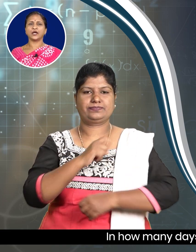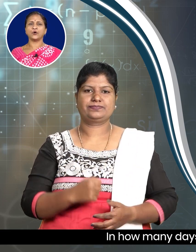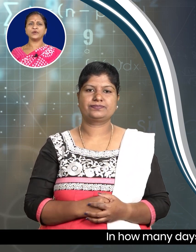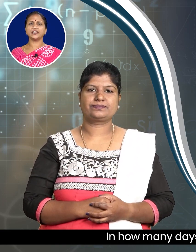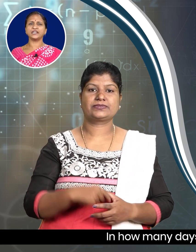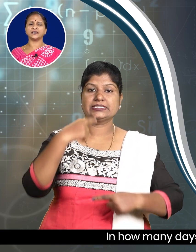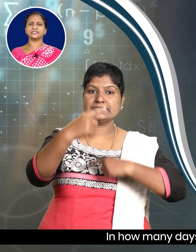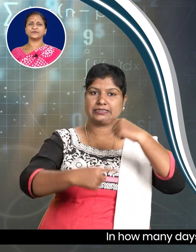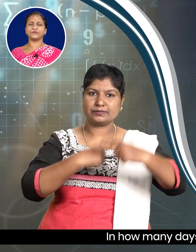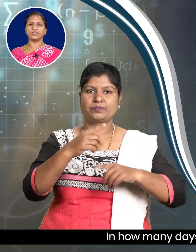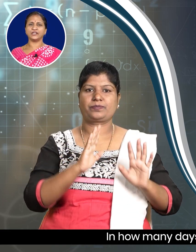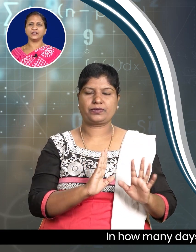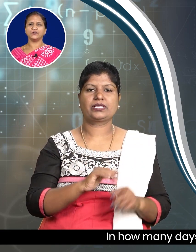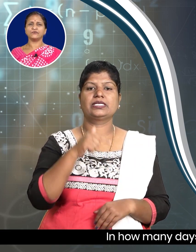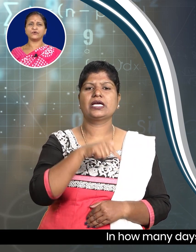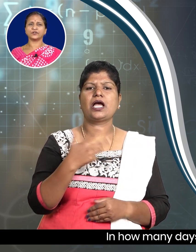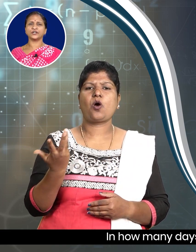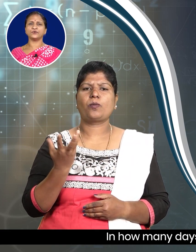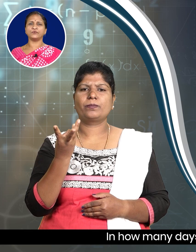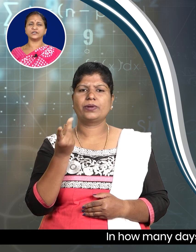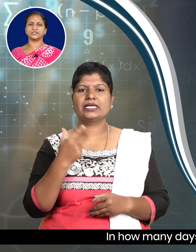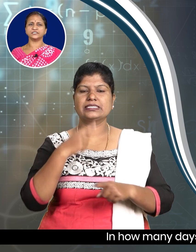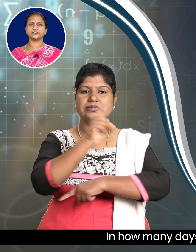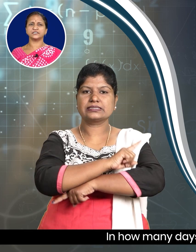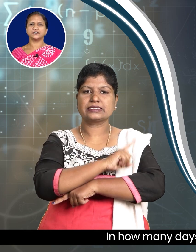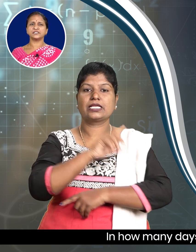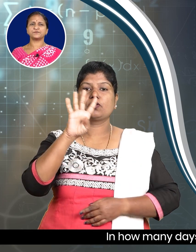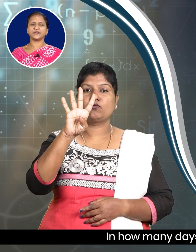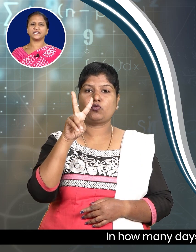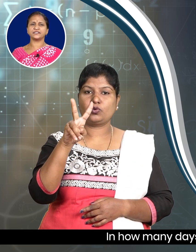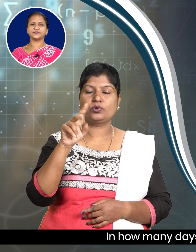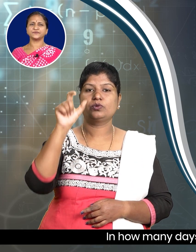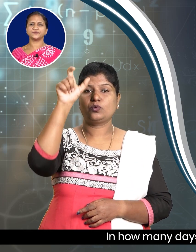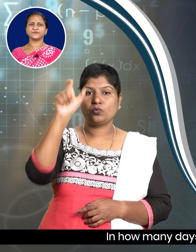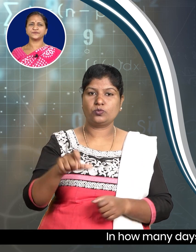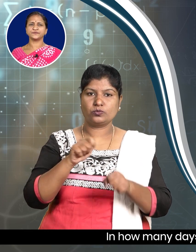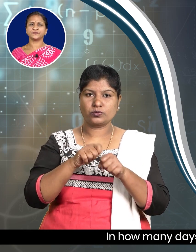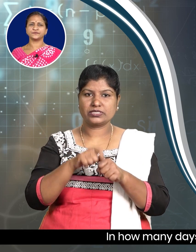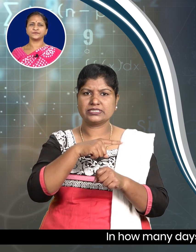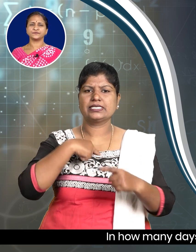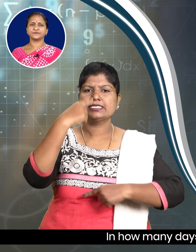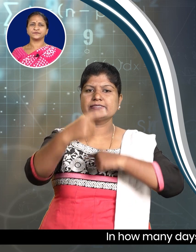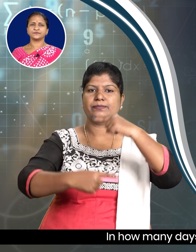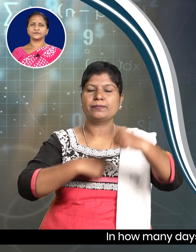In how many days will 42 workers spin it?